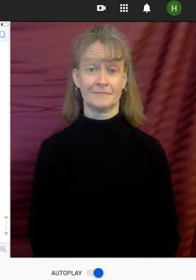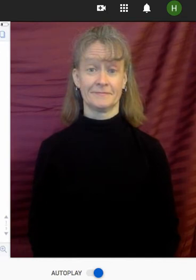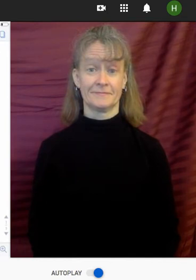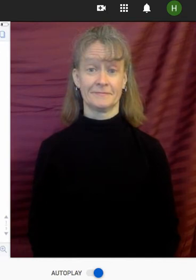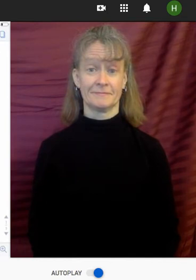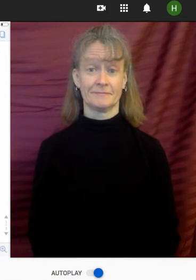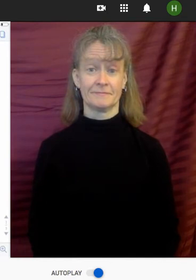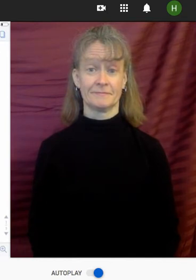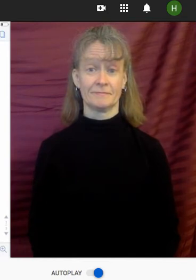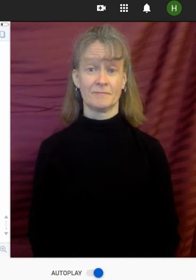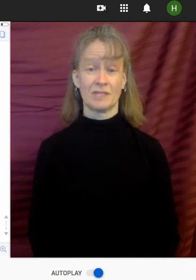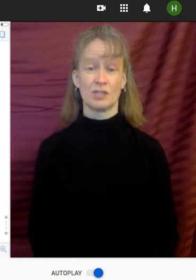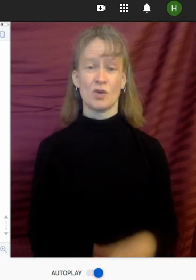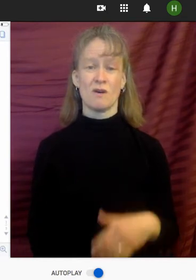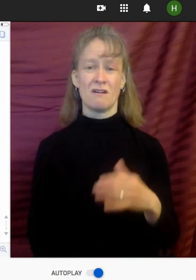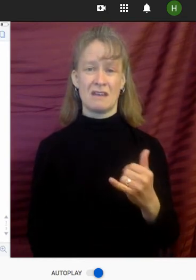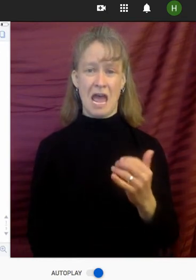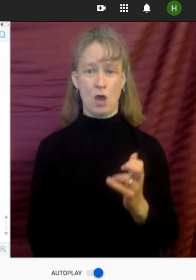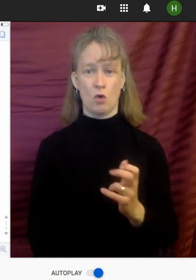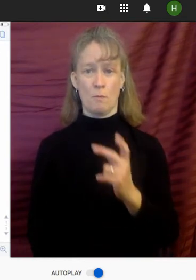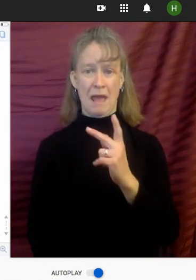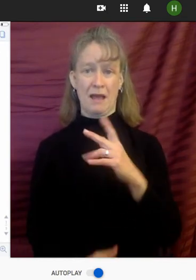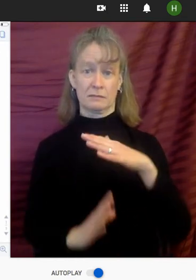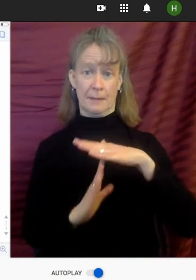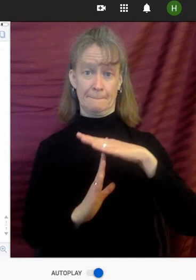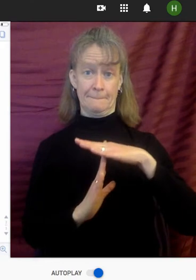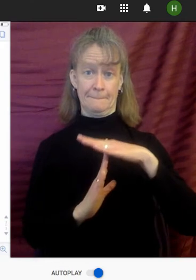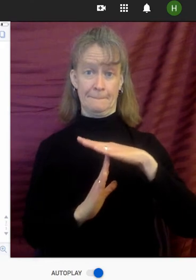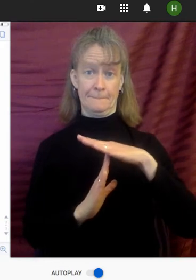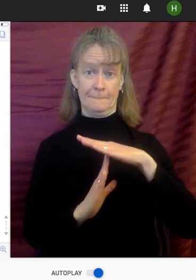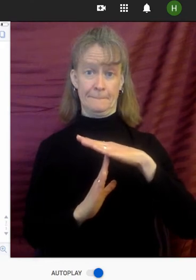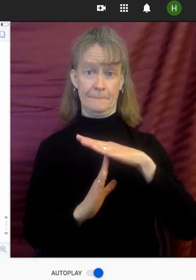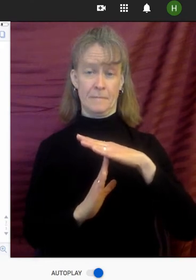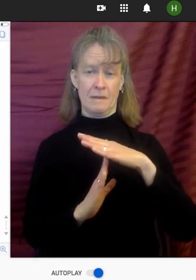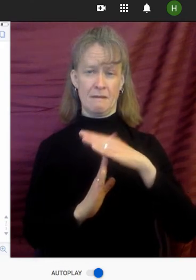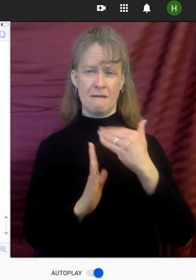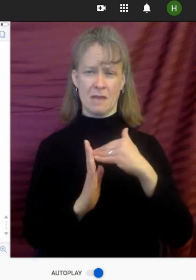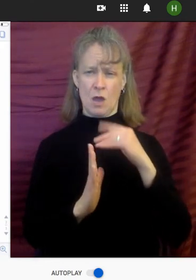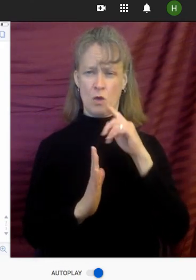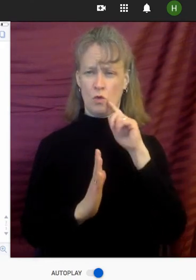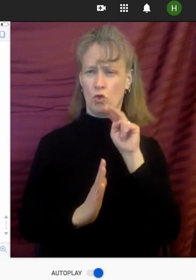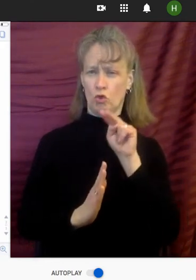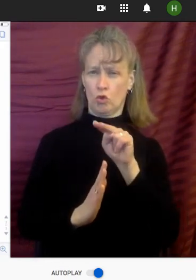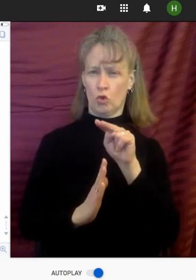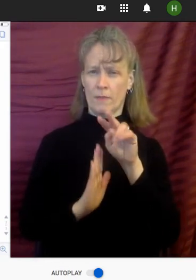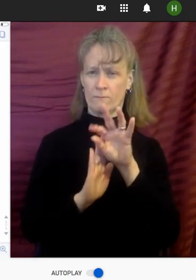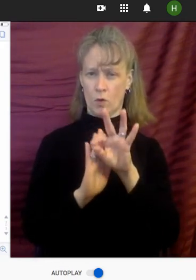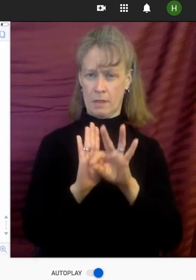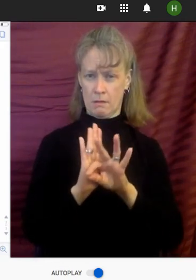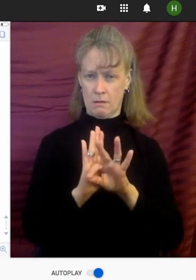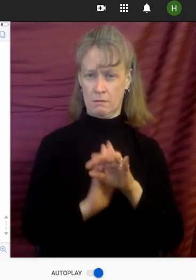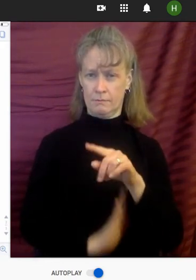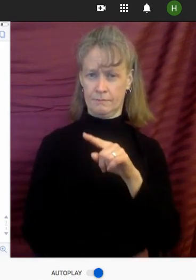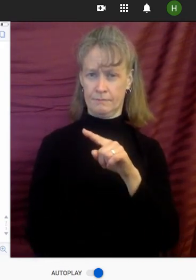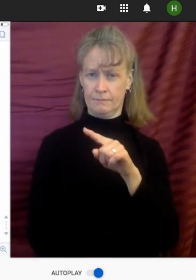So let's go back to the very top again and take a look at our formula.